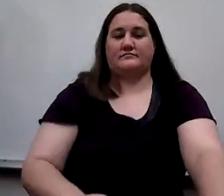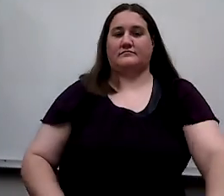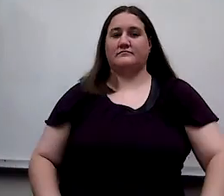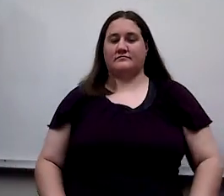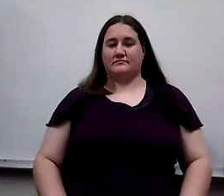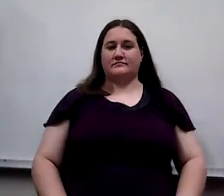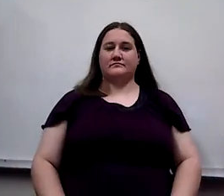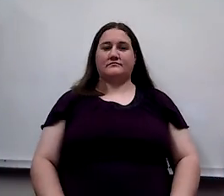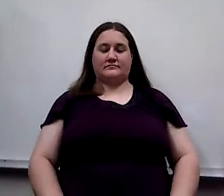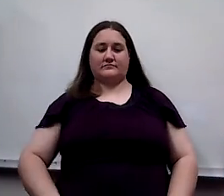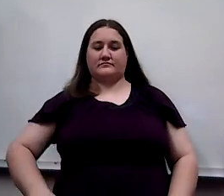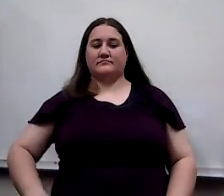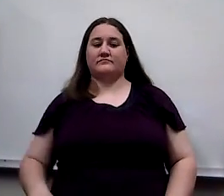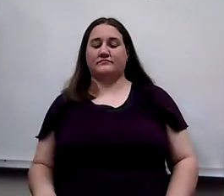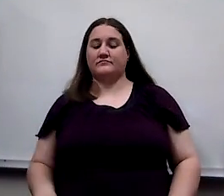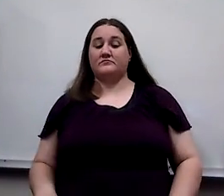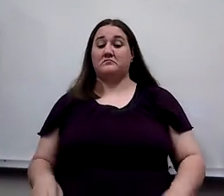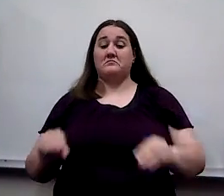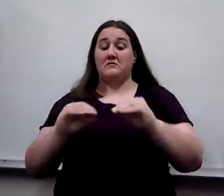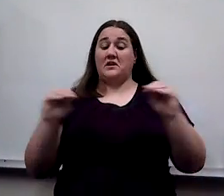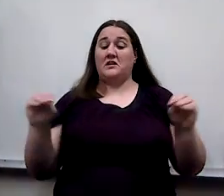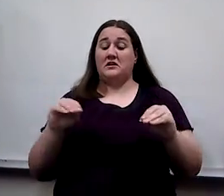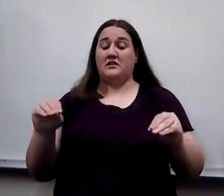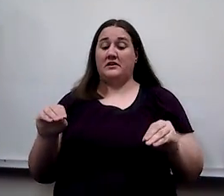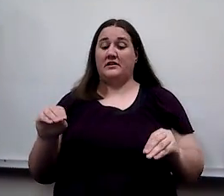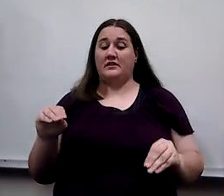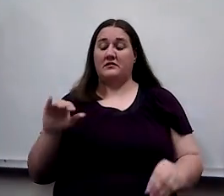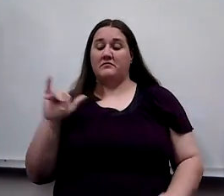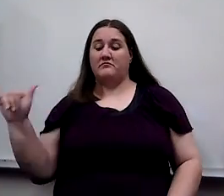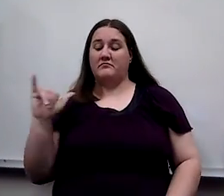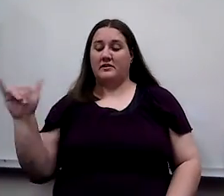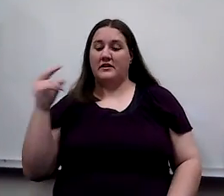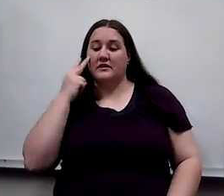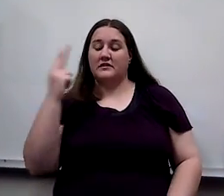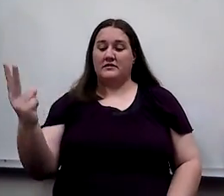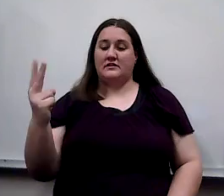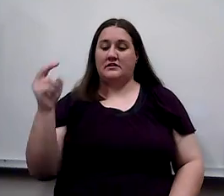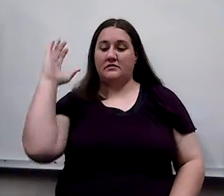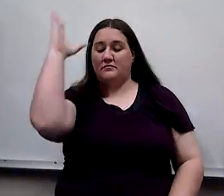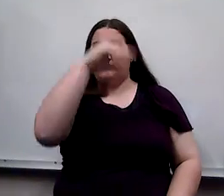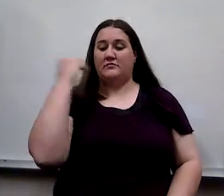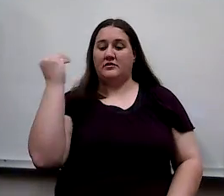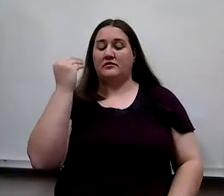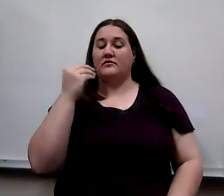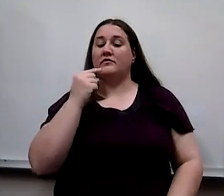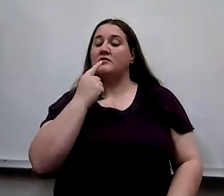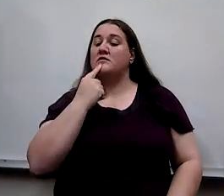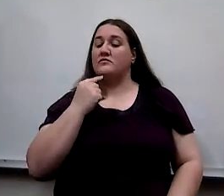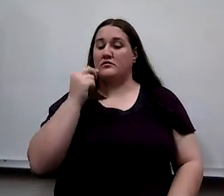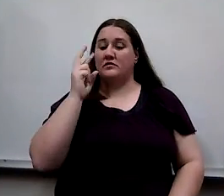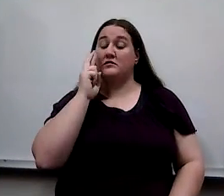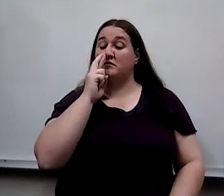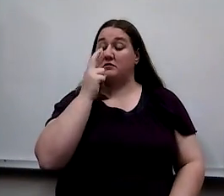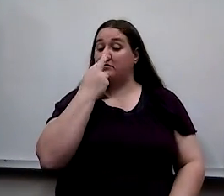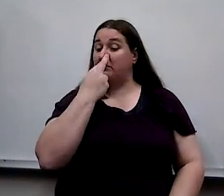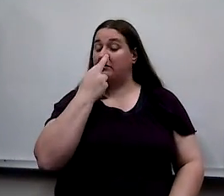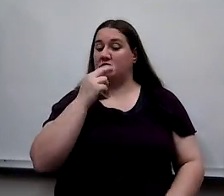interpreting. There is nothing that can equal the sight of a beautiful red rose. Gardeners will tell you that though